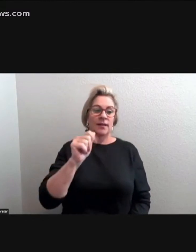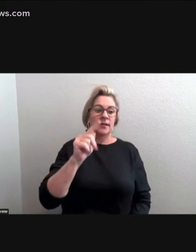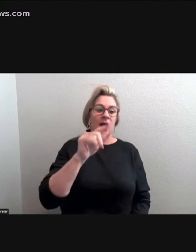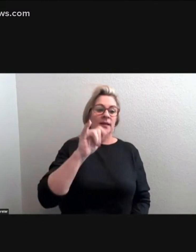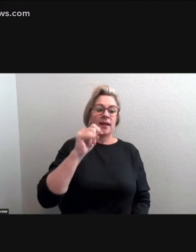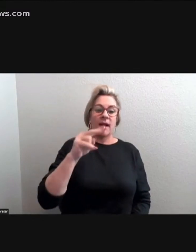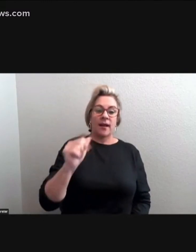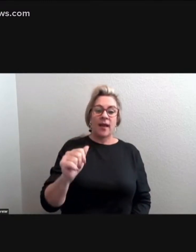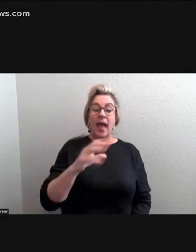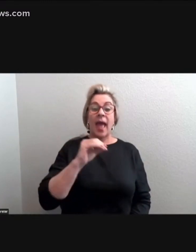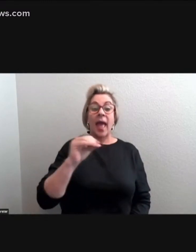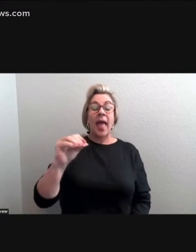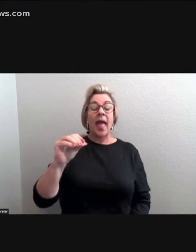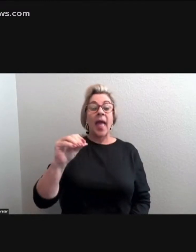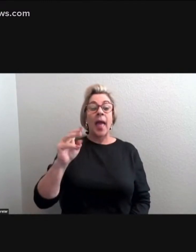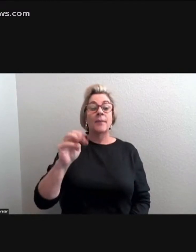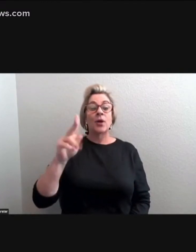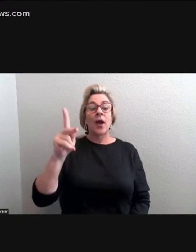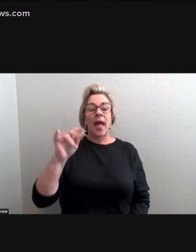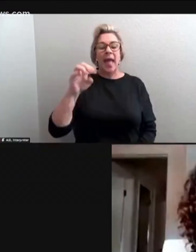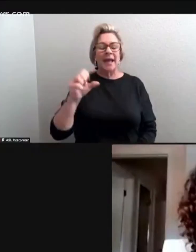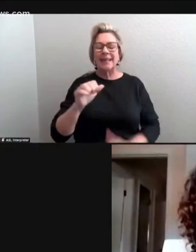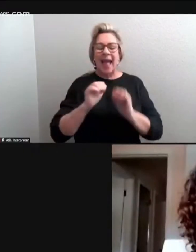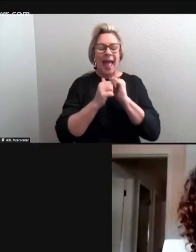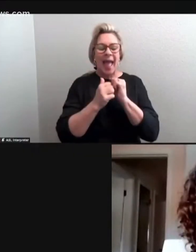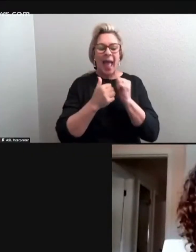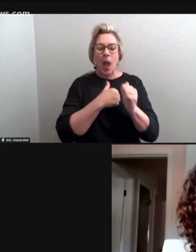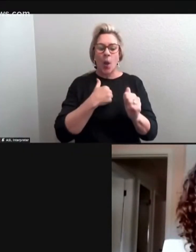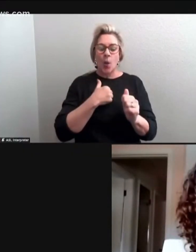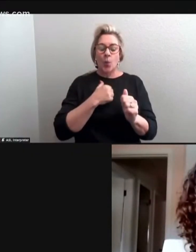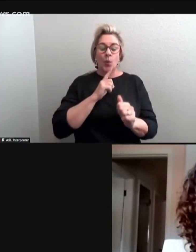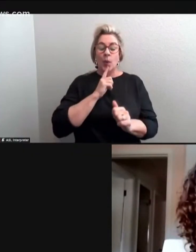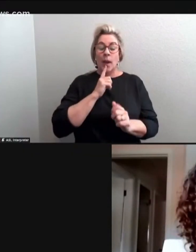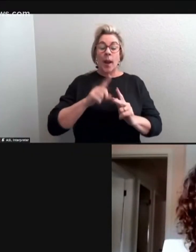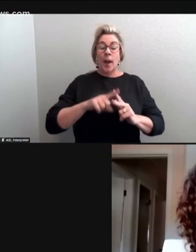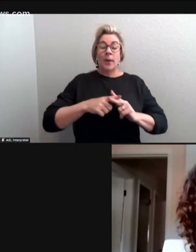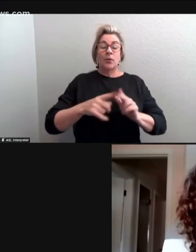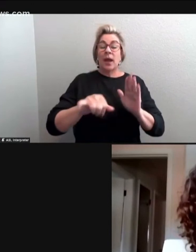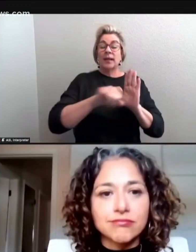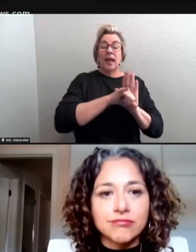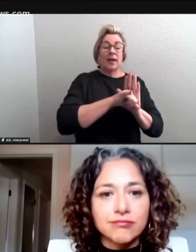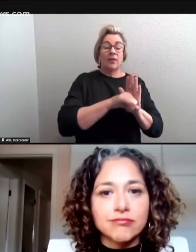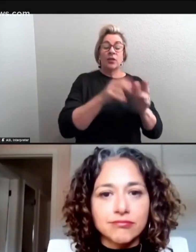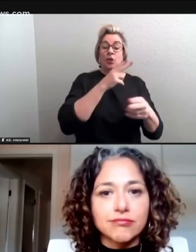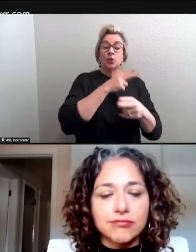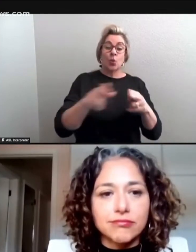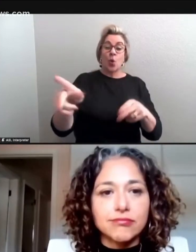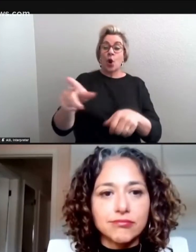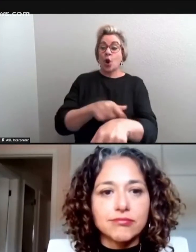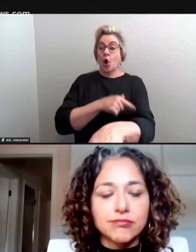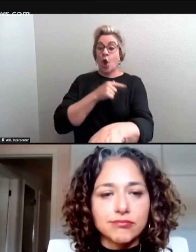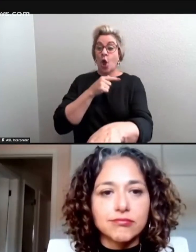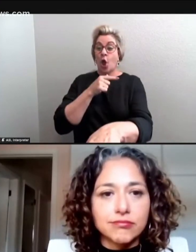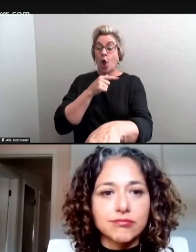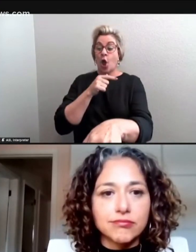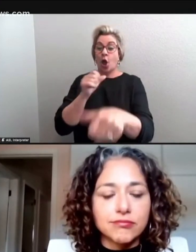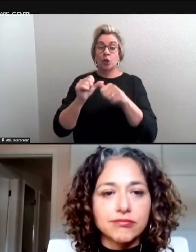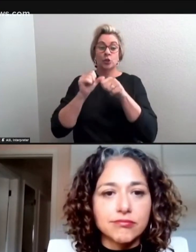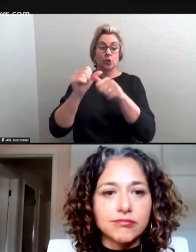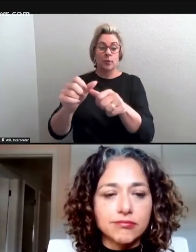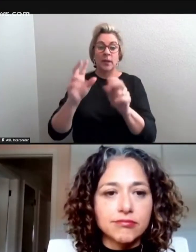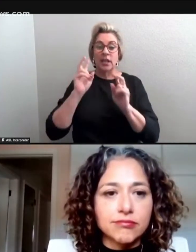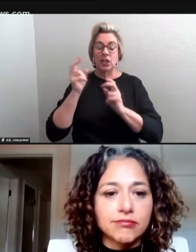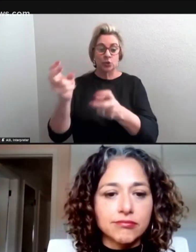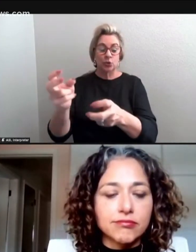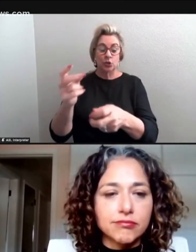you all touched on how do we even begin to identify the short and long-term issues here. It's hard for me